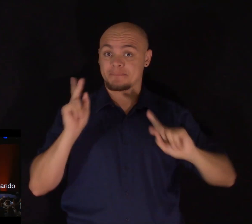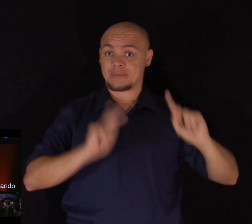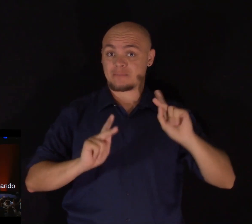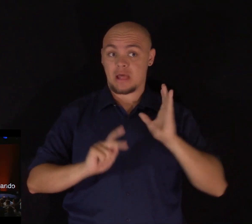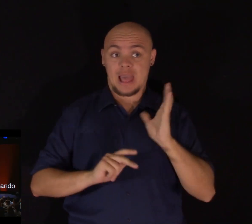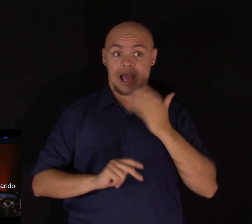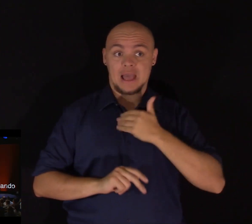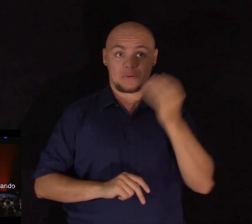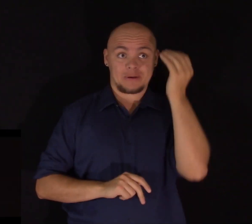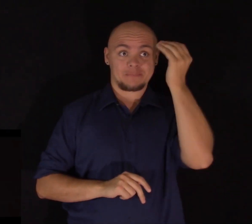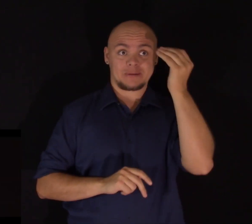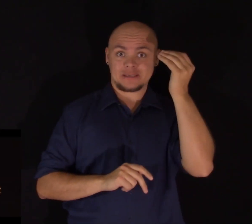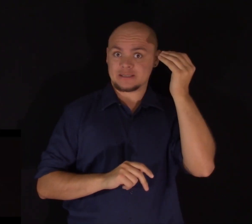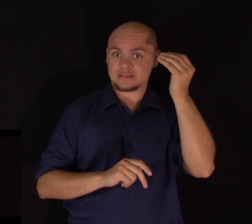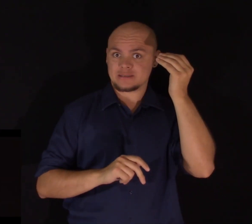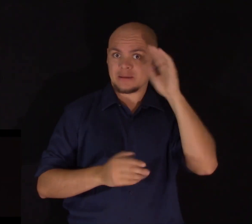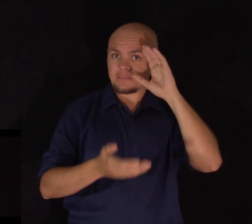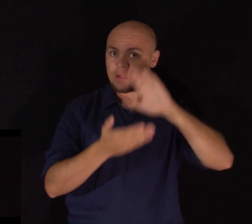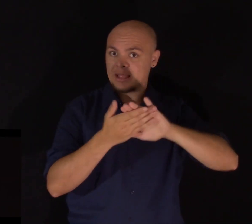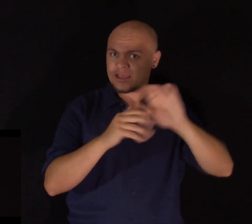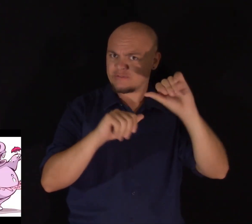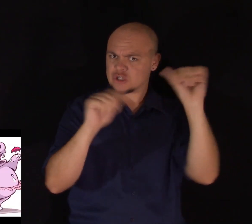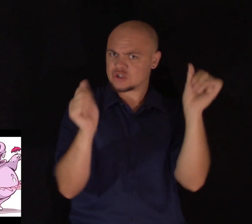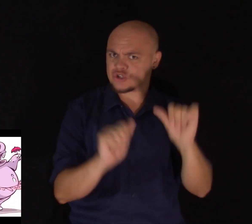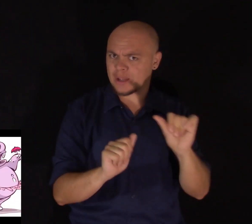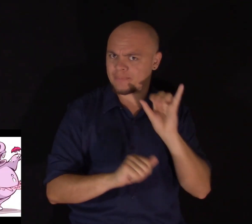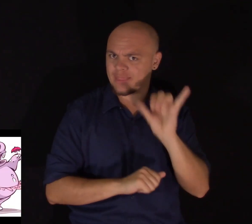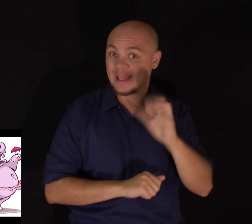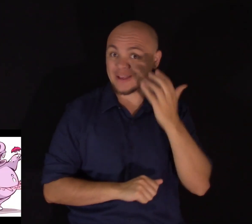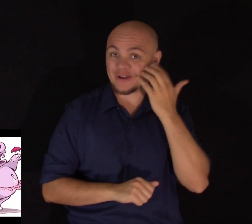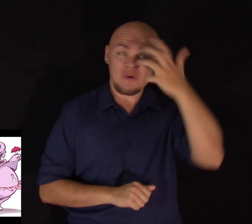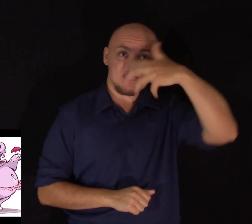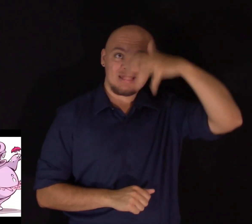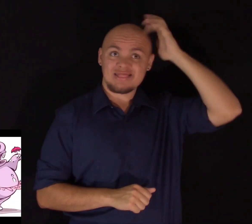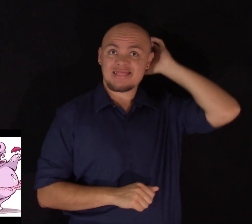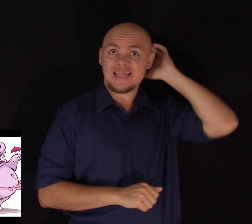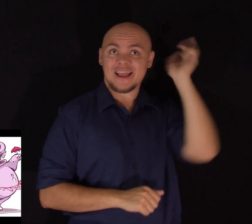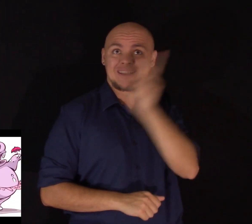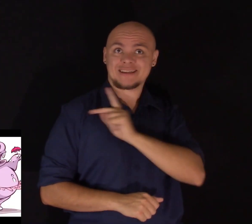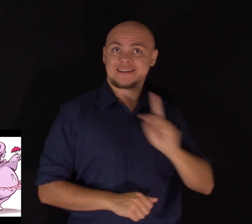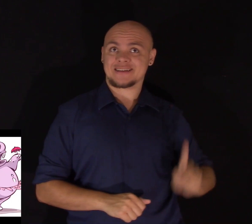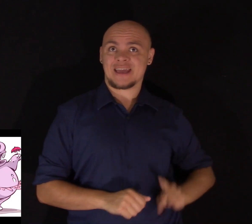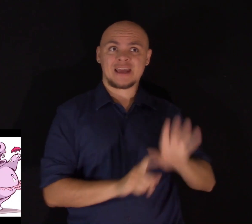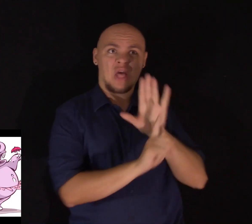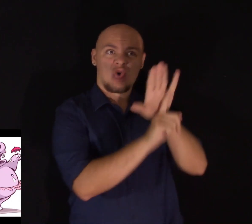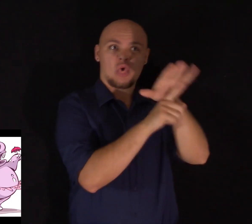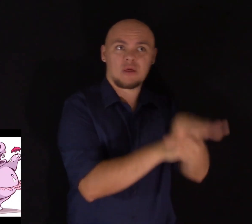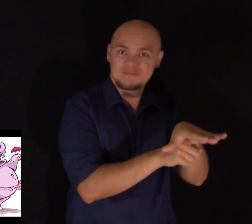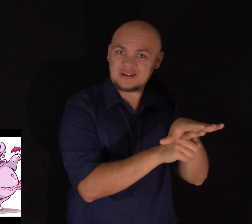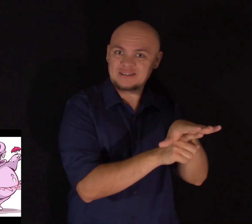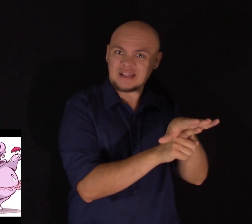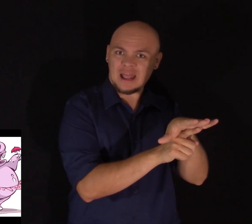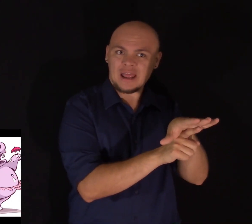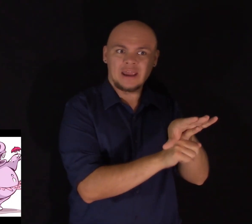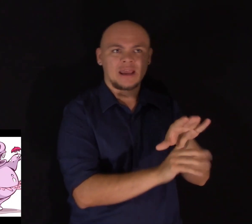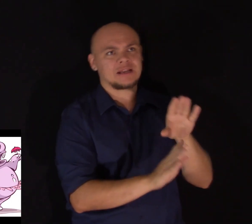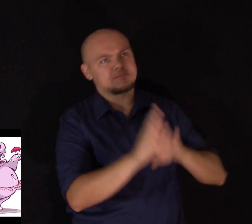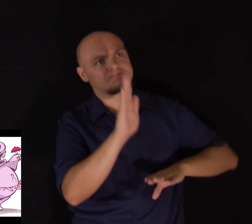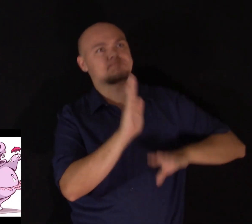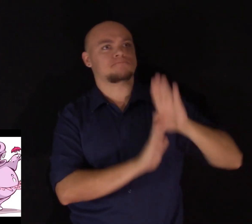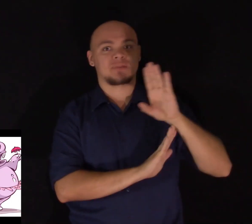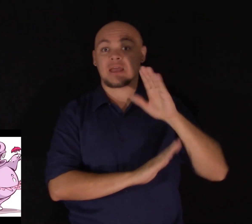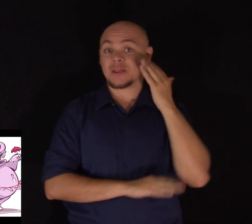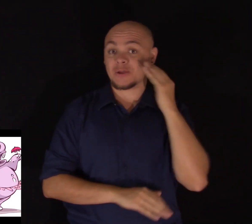and beliefs? Everyone knows the Lion King, the strong hero that rose from such adversity, and Bruce from Finding